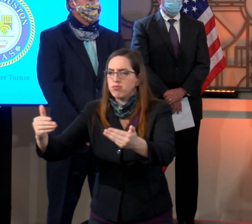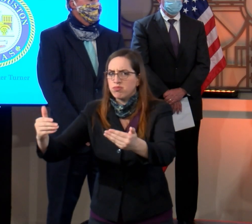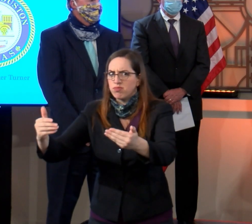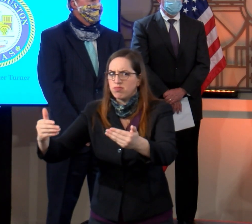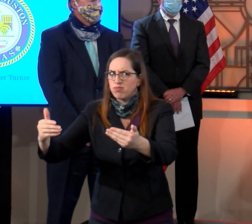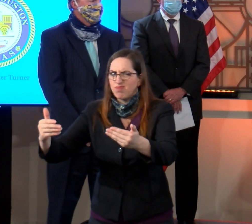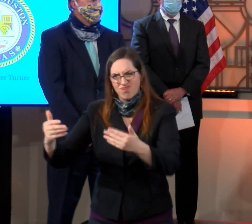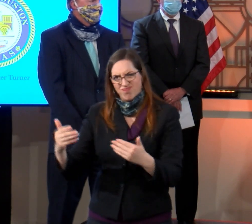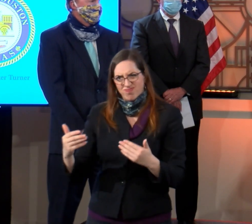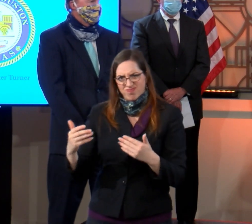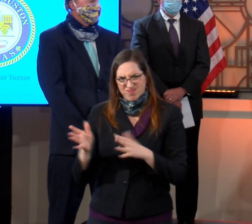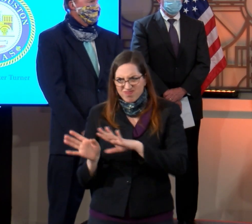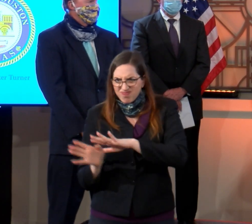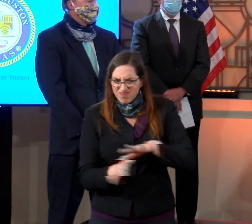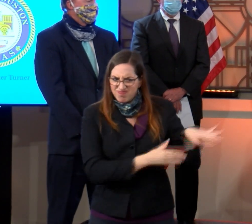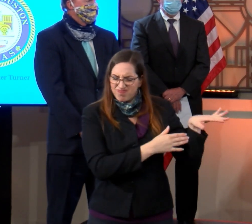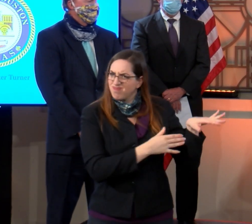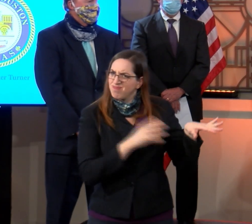out of the range.